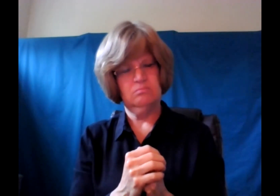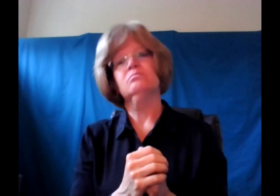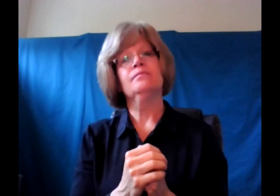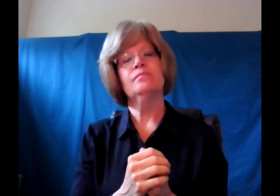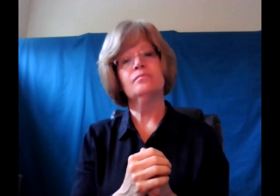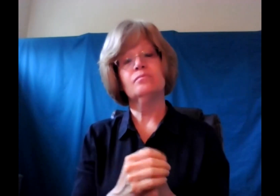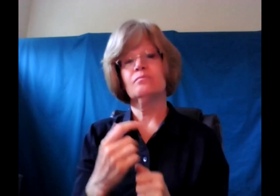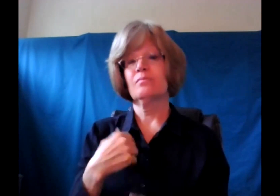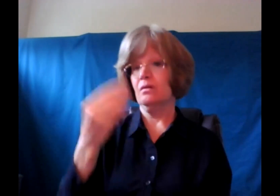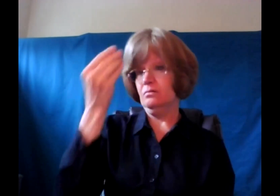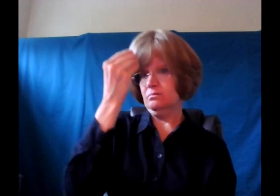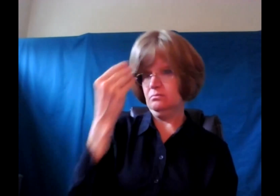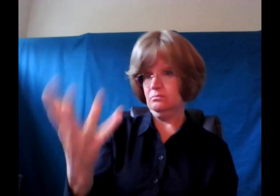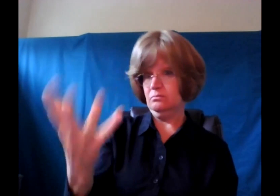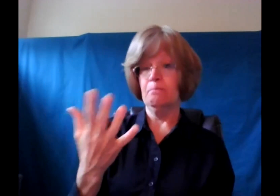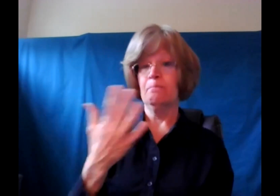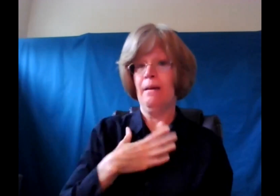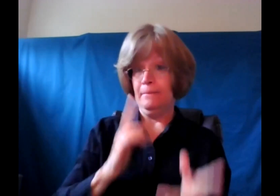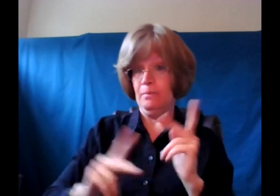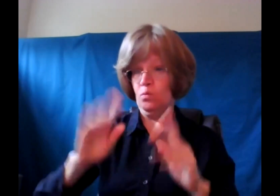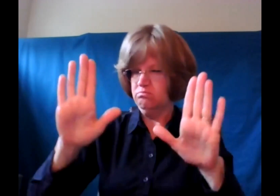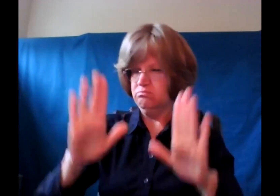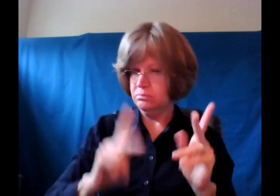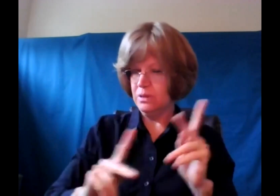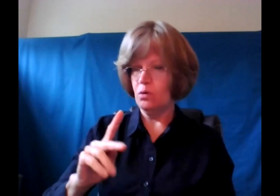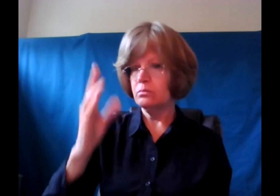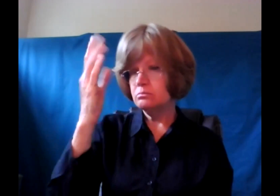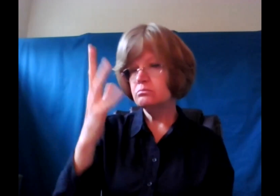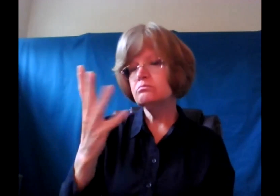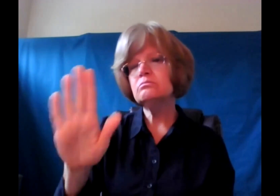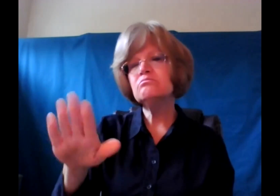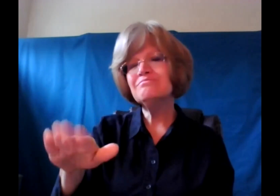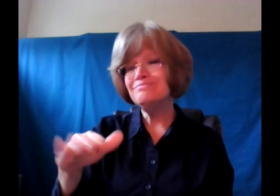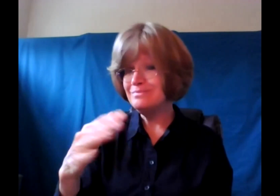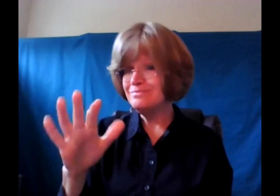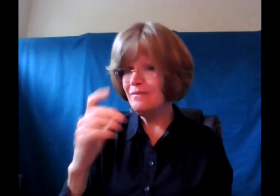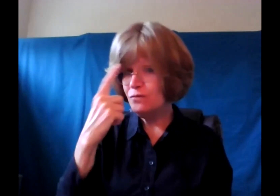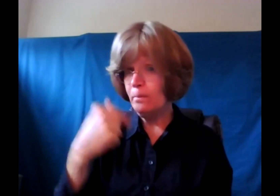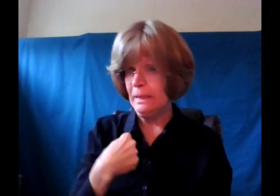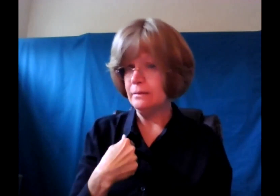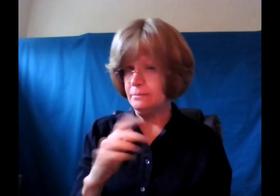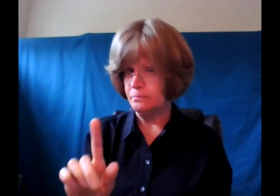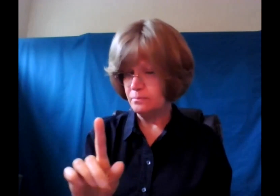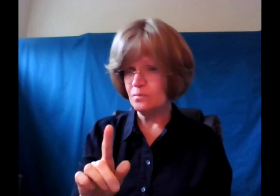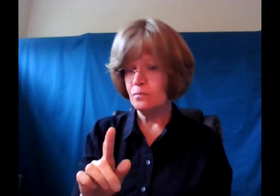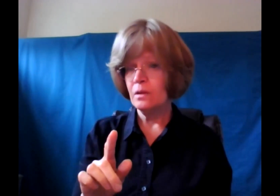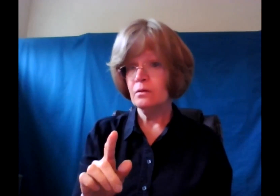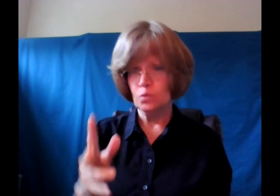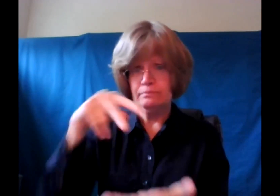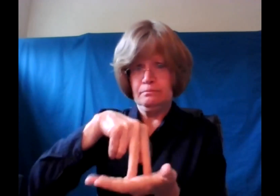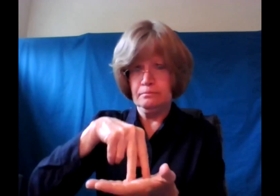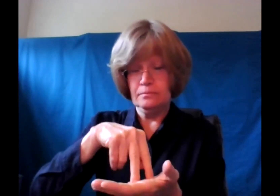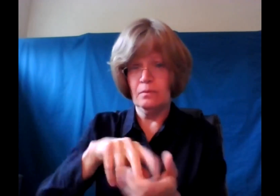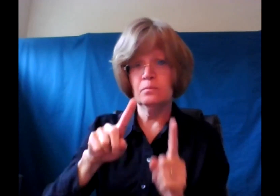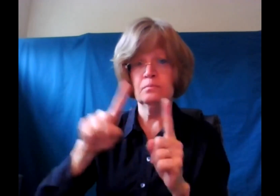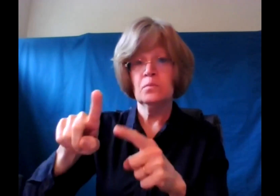Well, I said to my wonderful people, I said, I want you to do something for me. Would you just get up for a